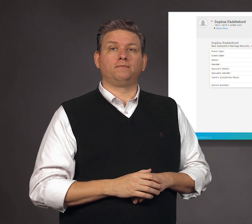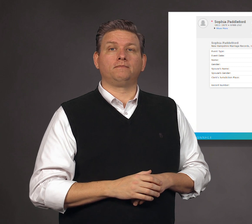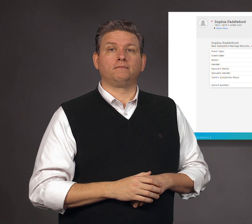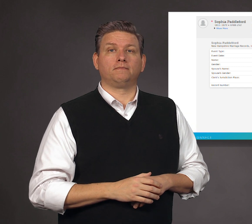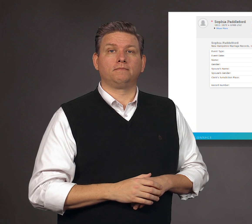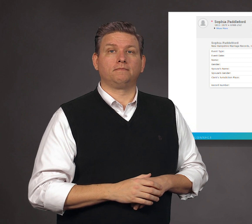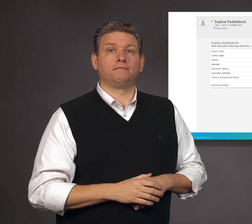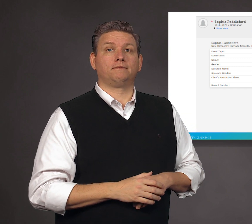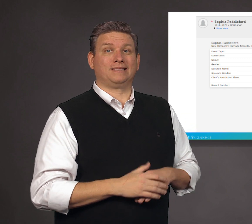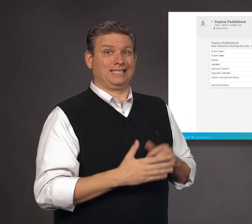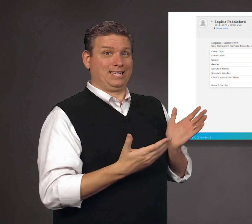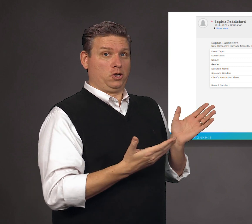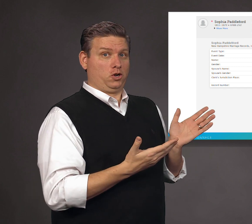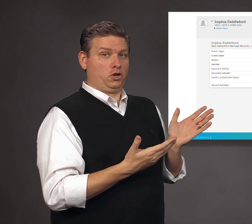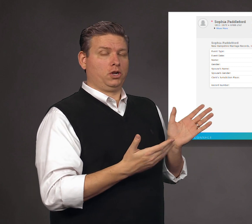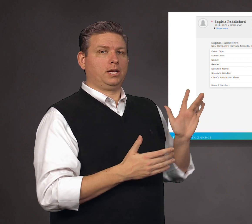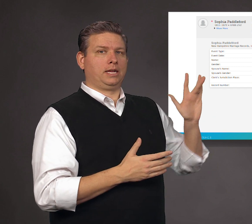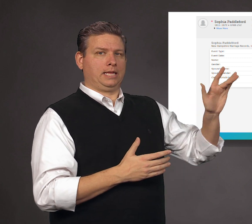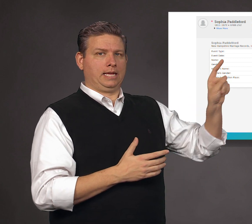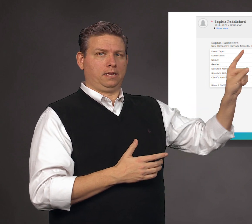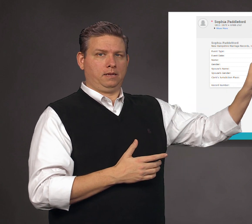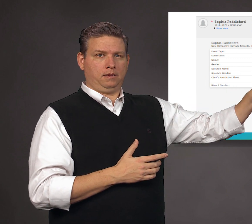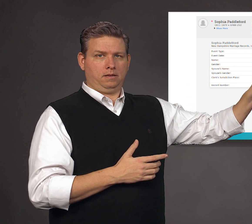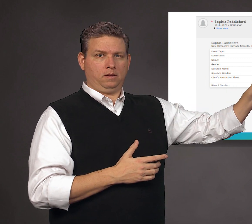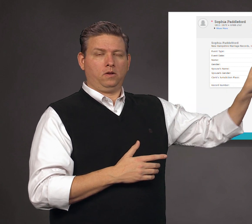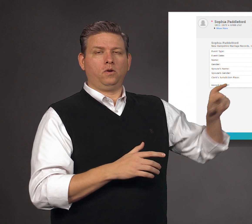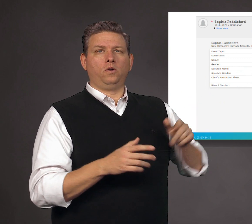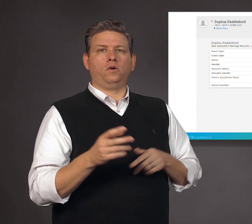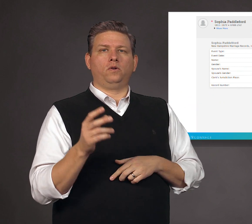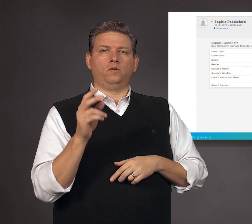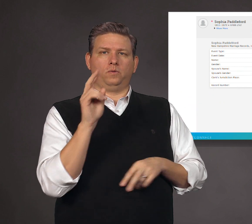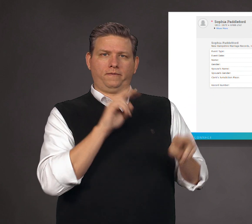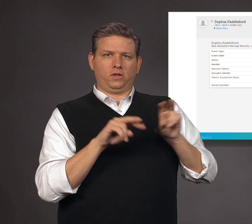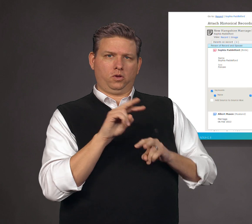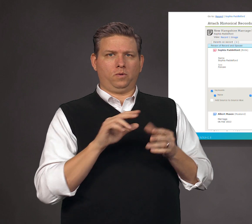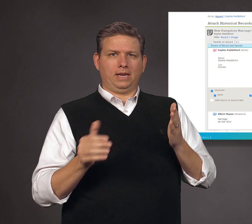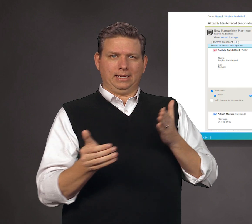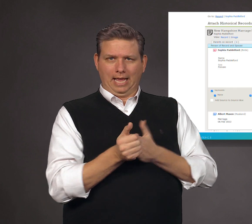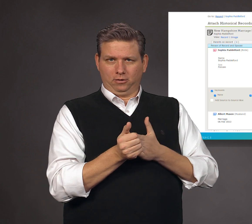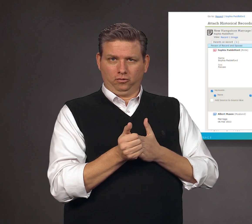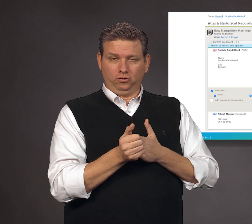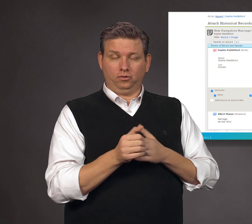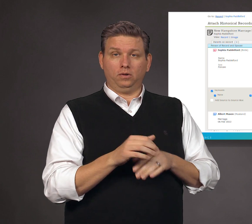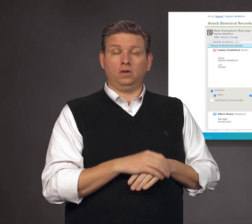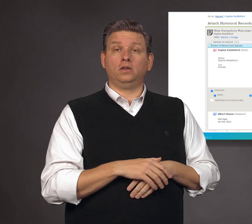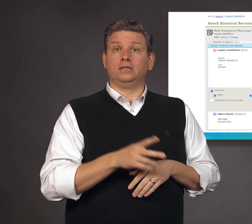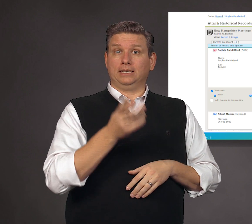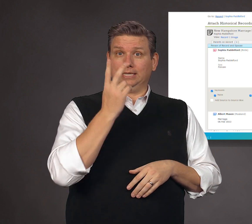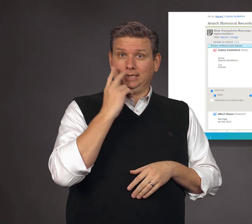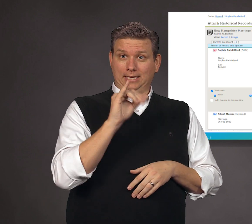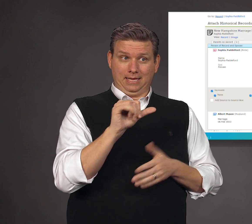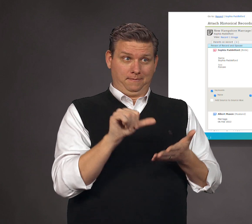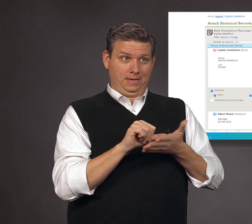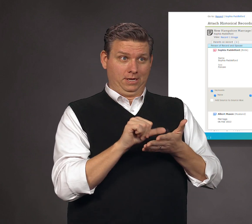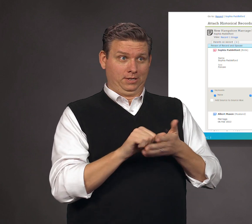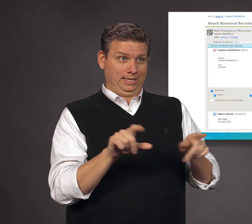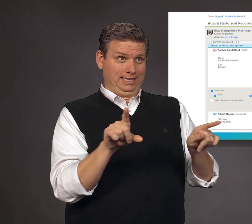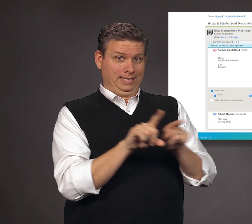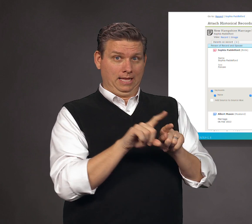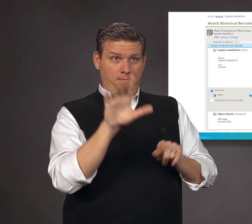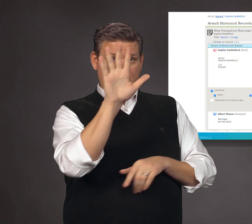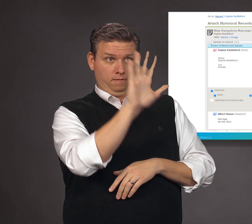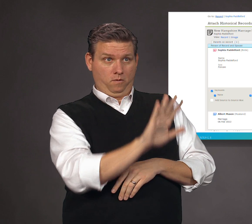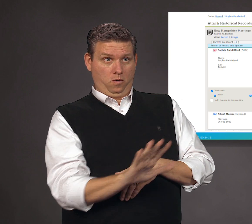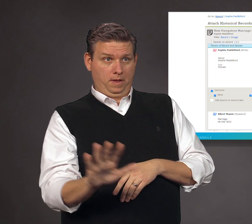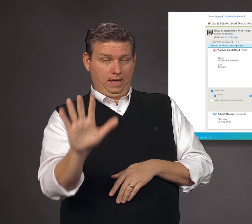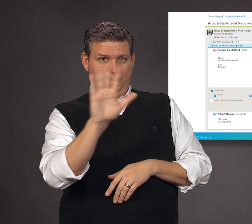From this page, simply click Review and Attach Record. You will see that this page has the same format as when we